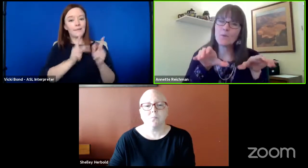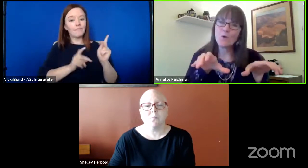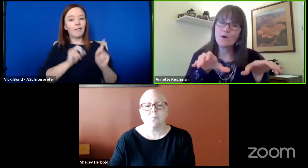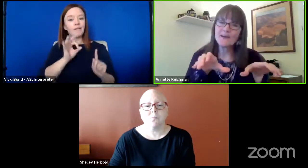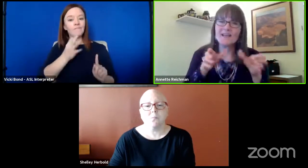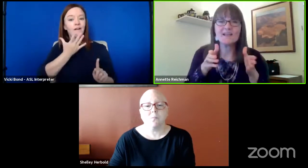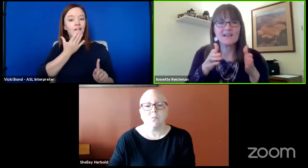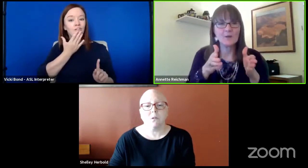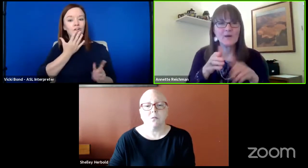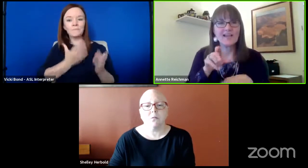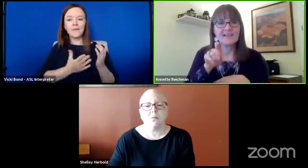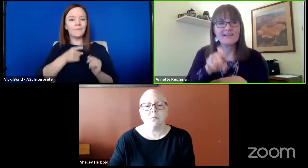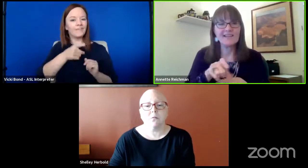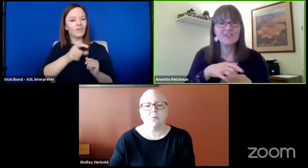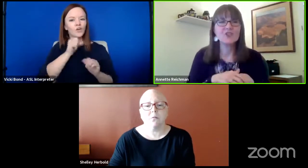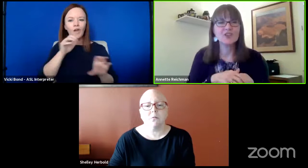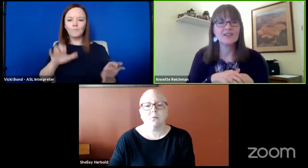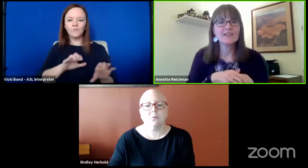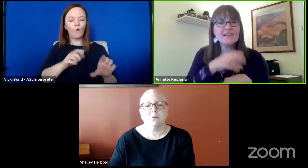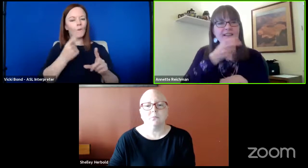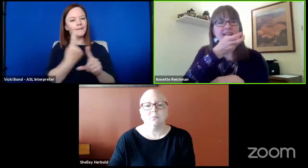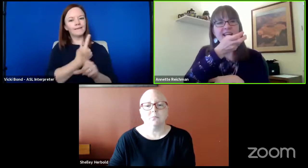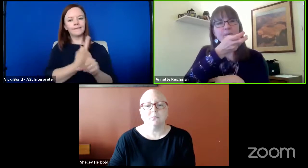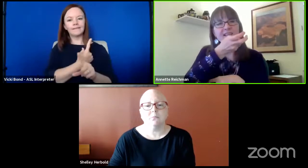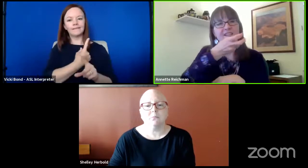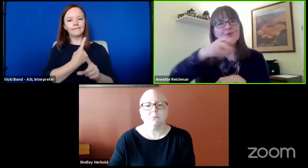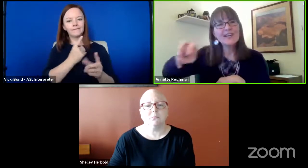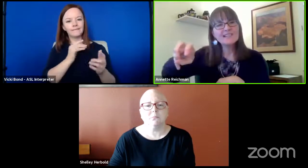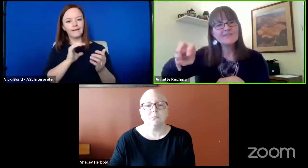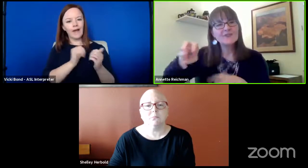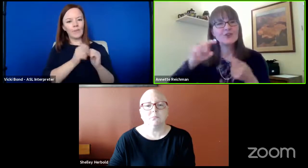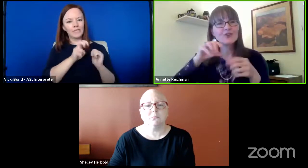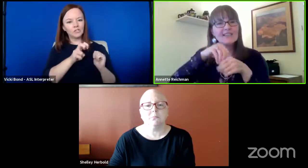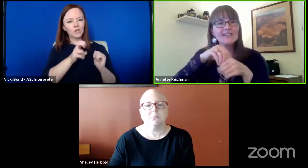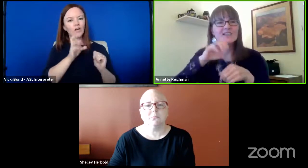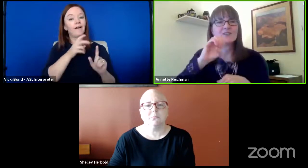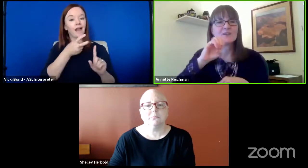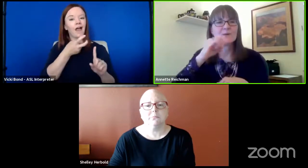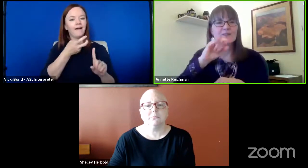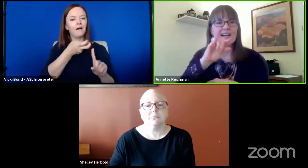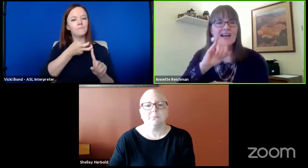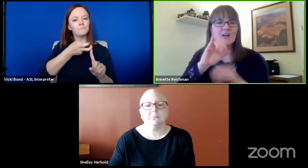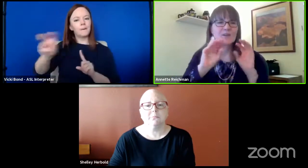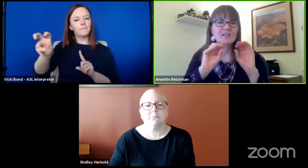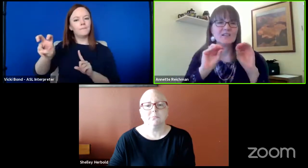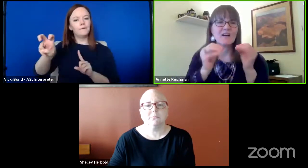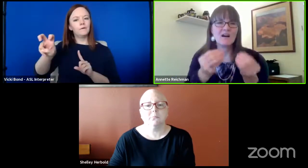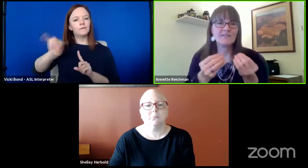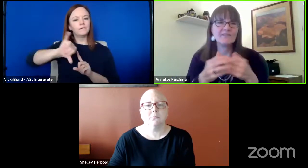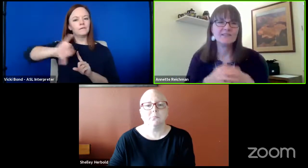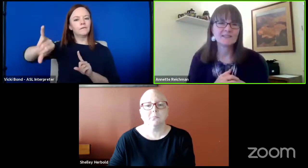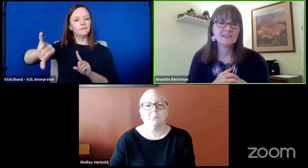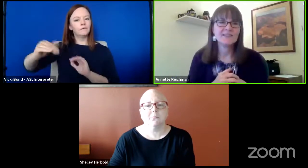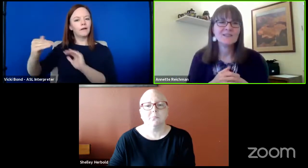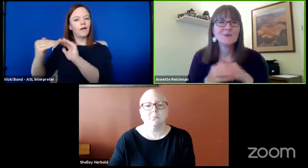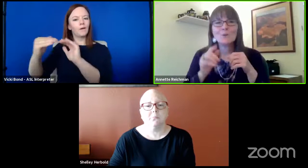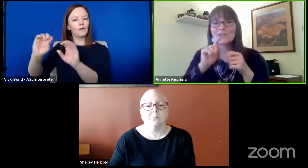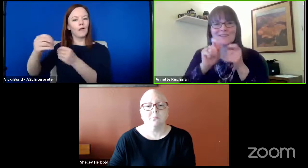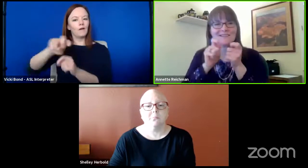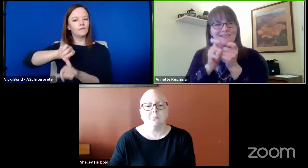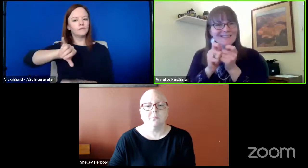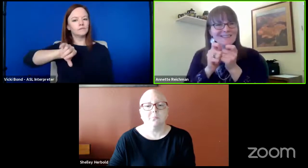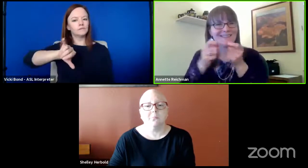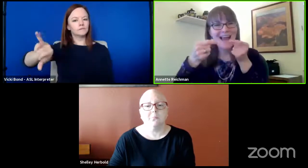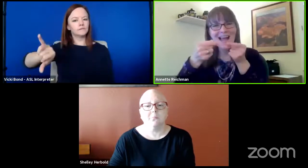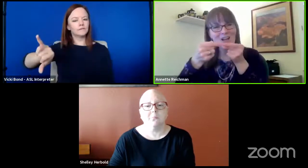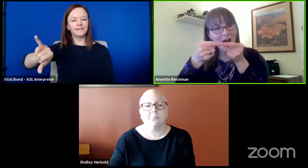be performing in the way that they should, then be transferred into the equity office,